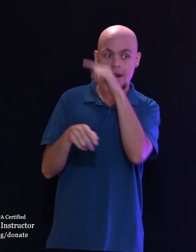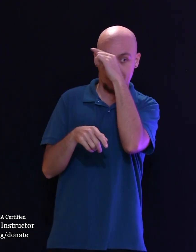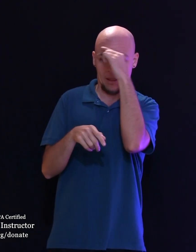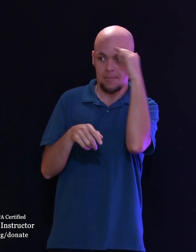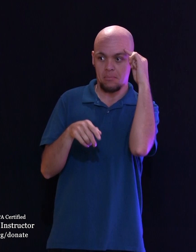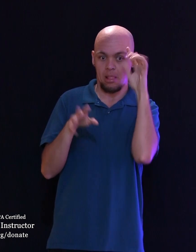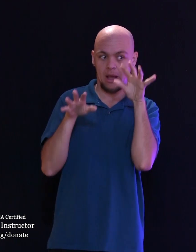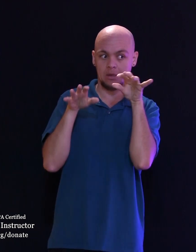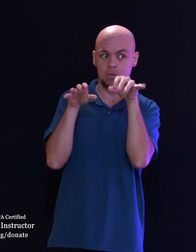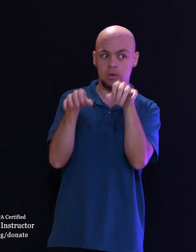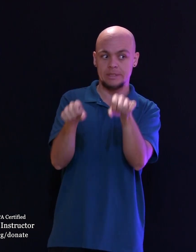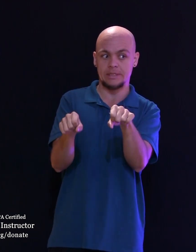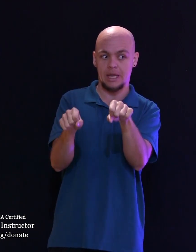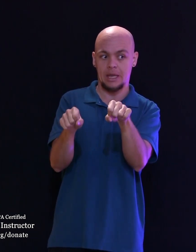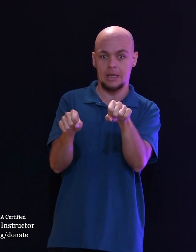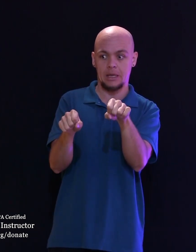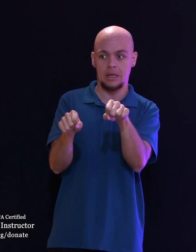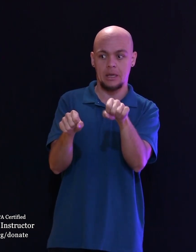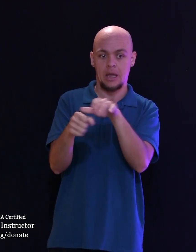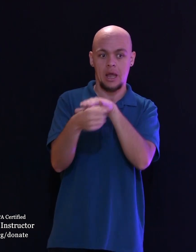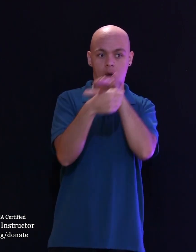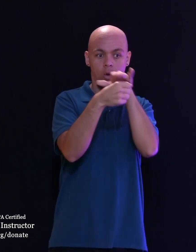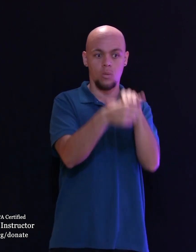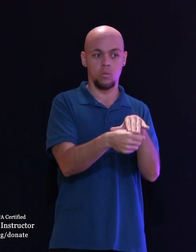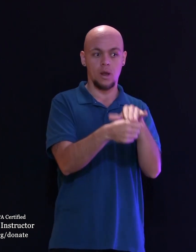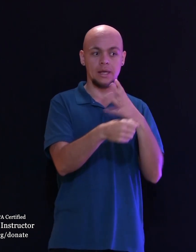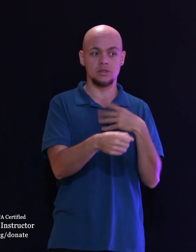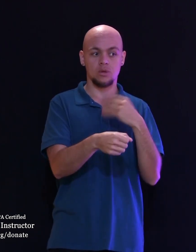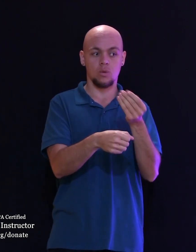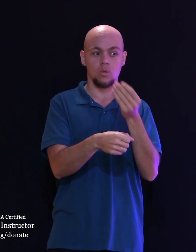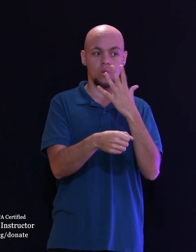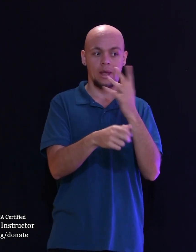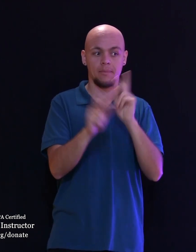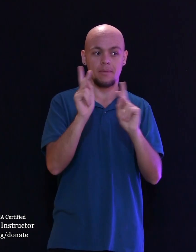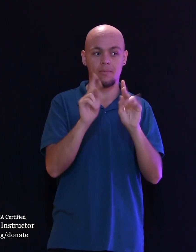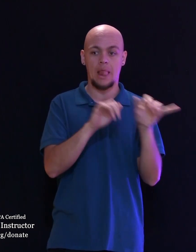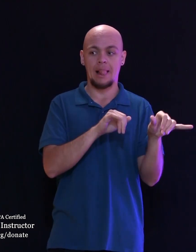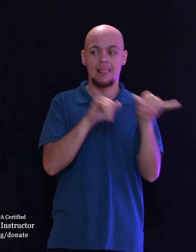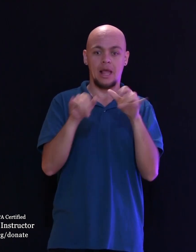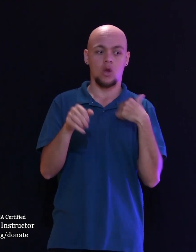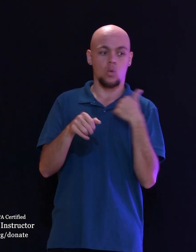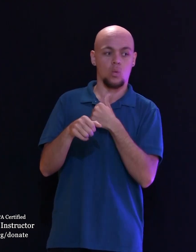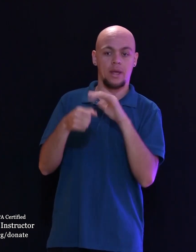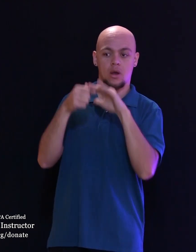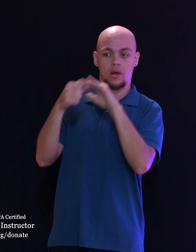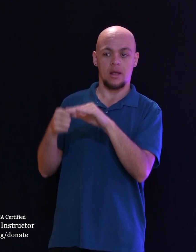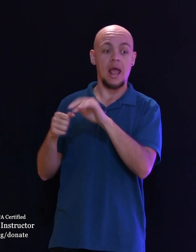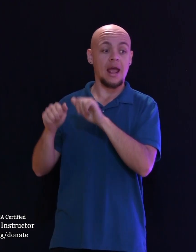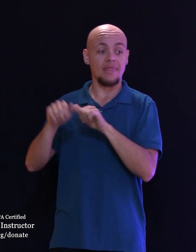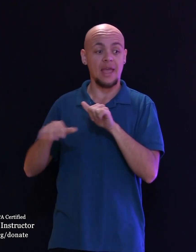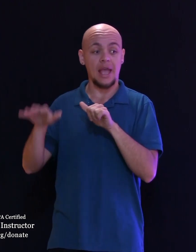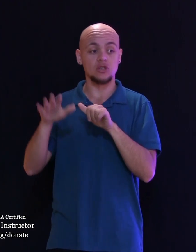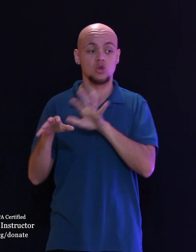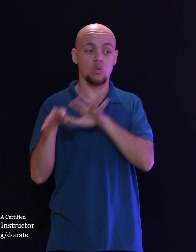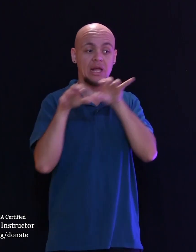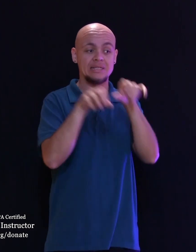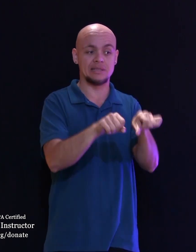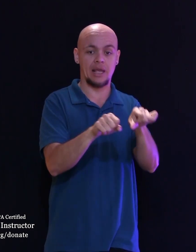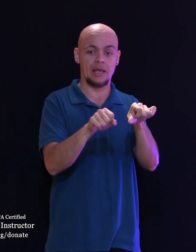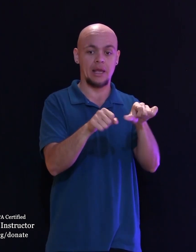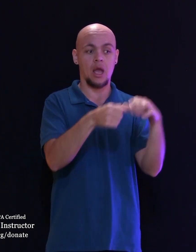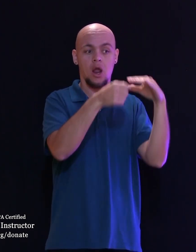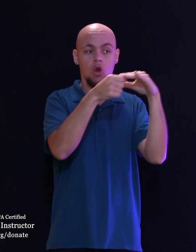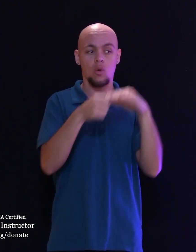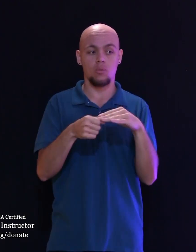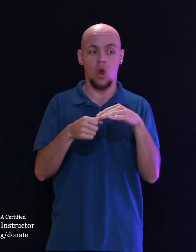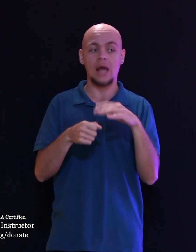will take over. And then they'll oppress the white people like we oppressed them. The Asians will take over. And they will oppress the